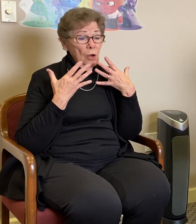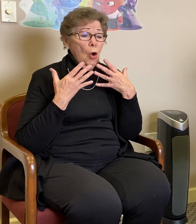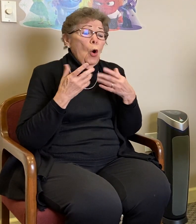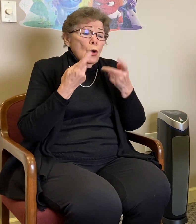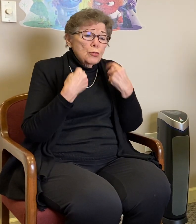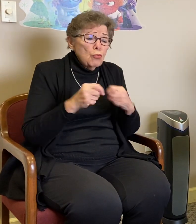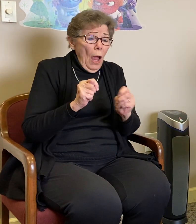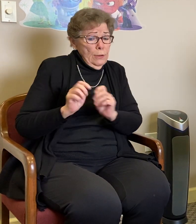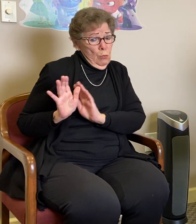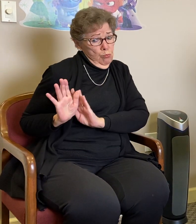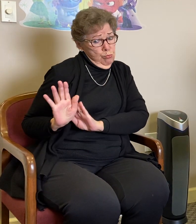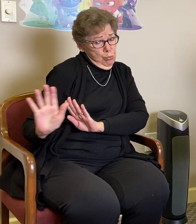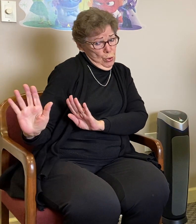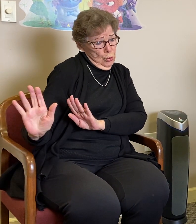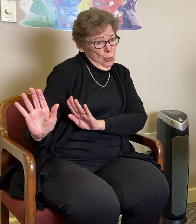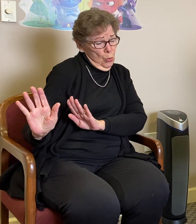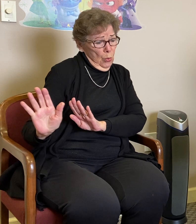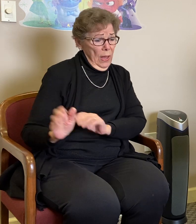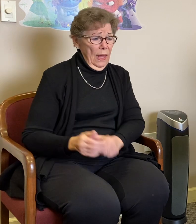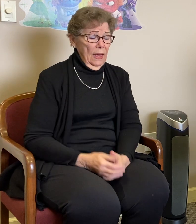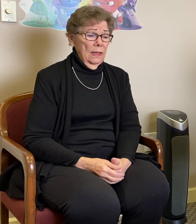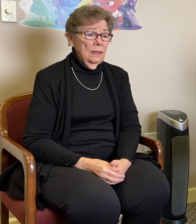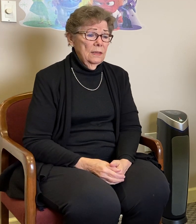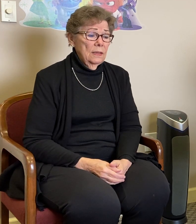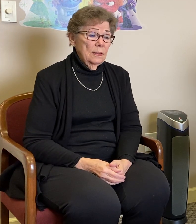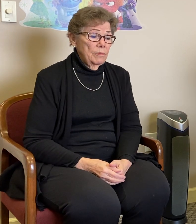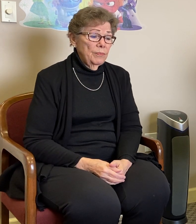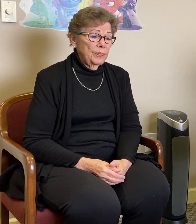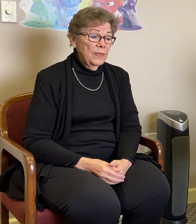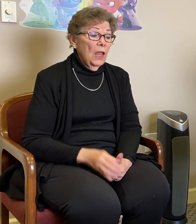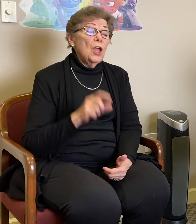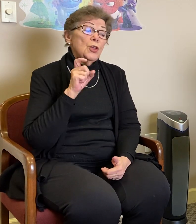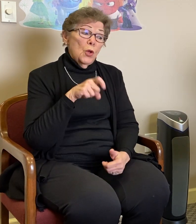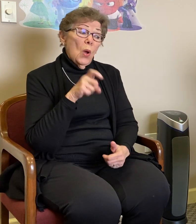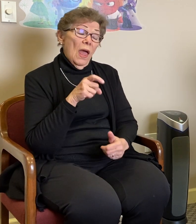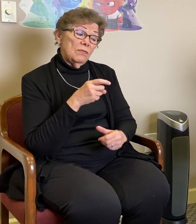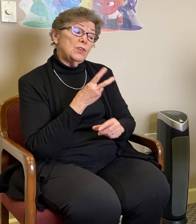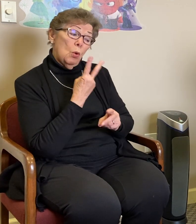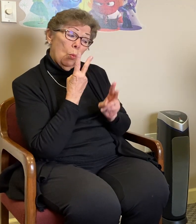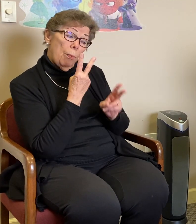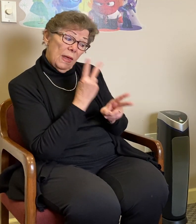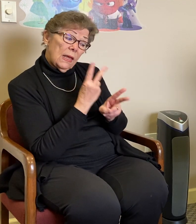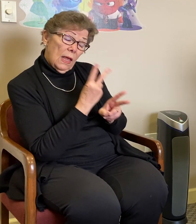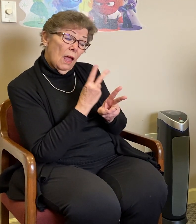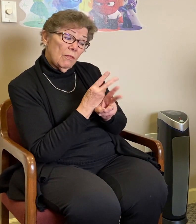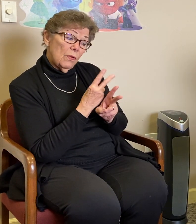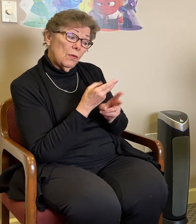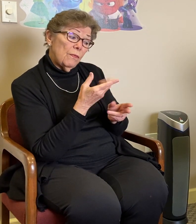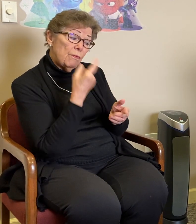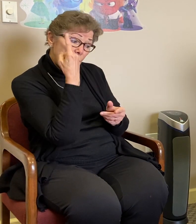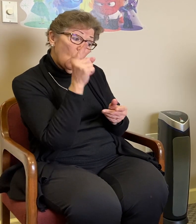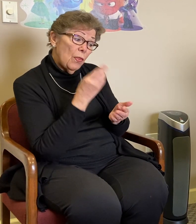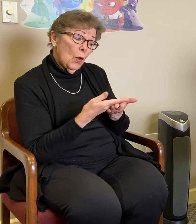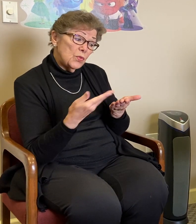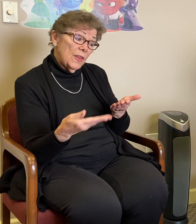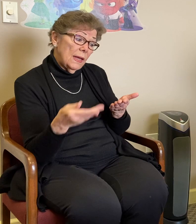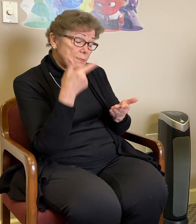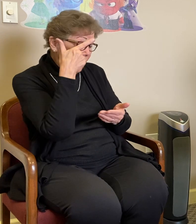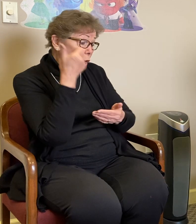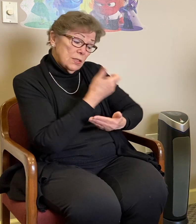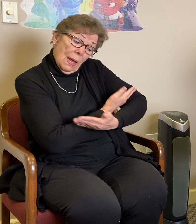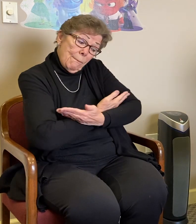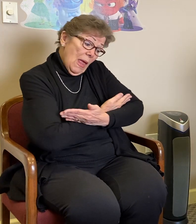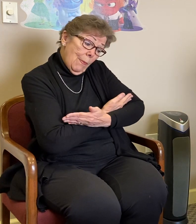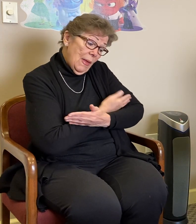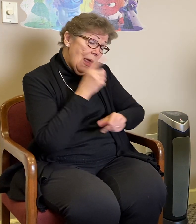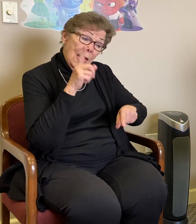to push you away. You have to look out for those things because a baby